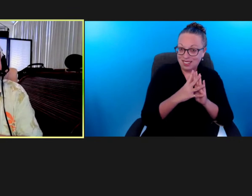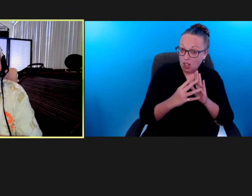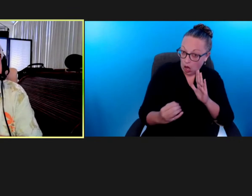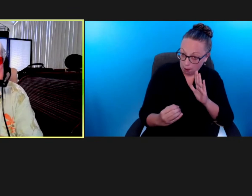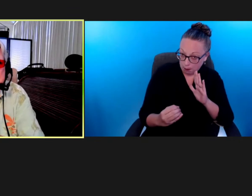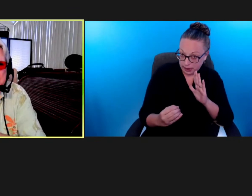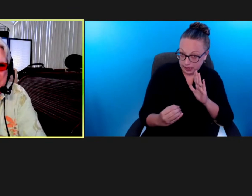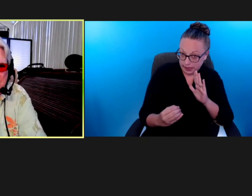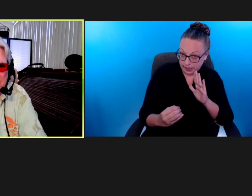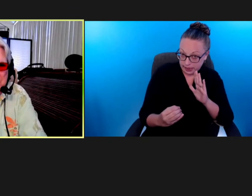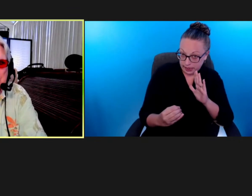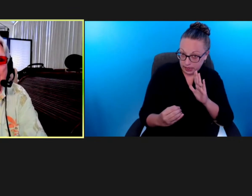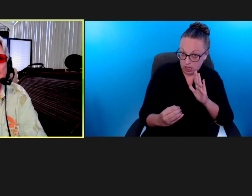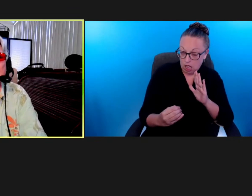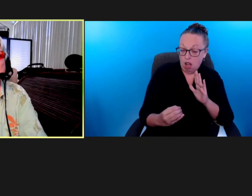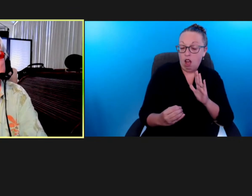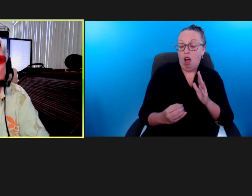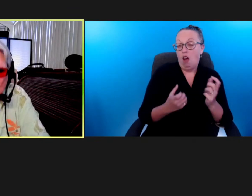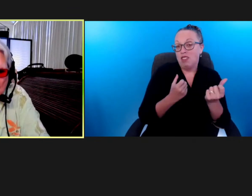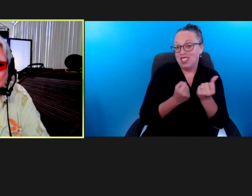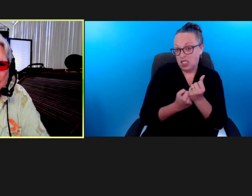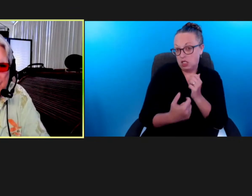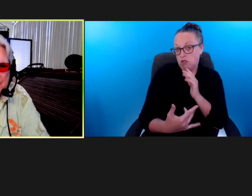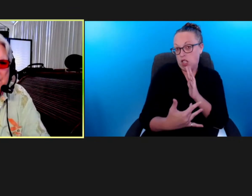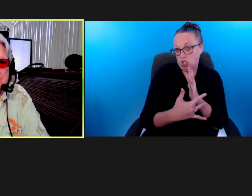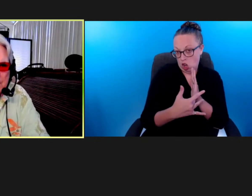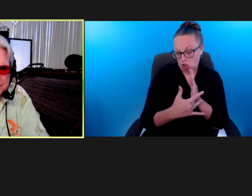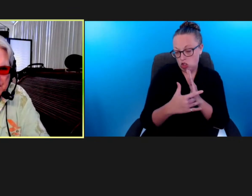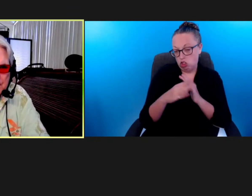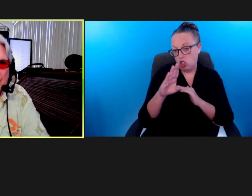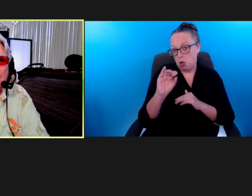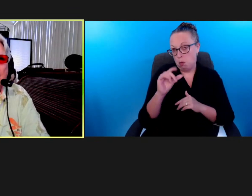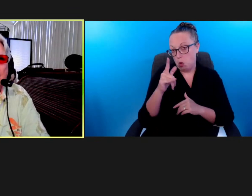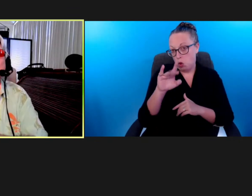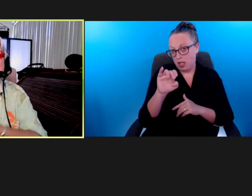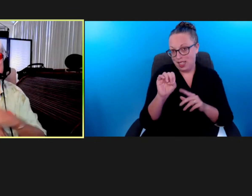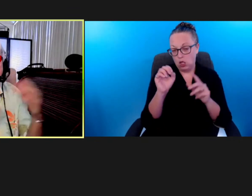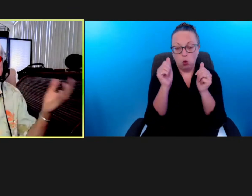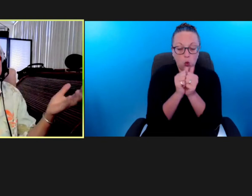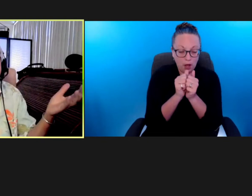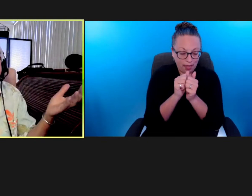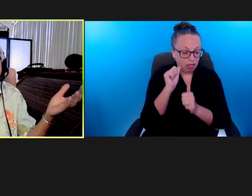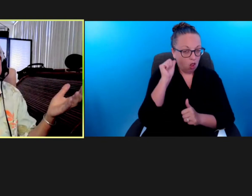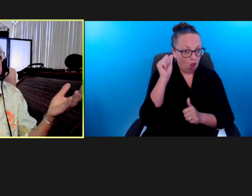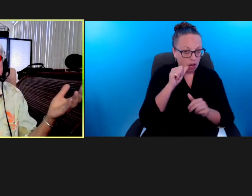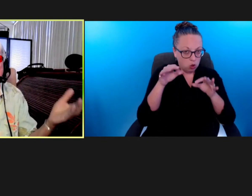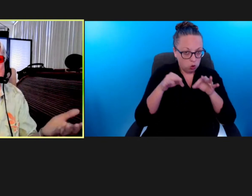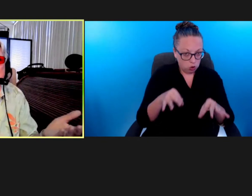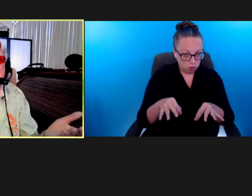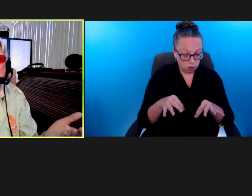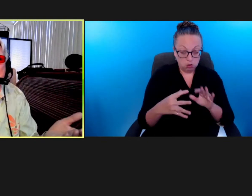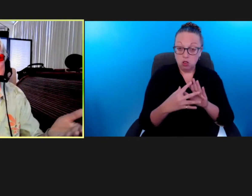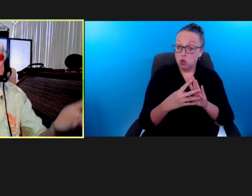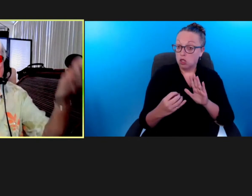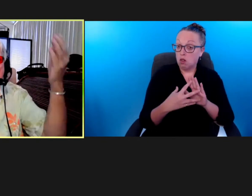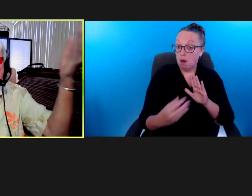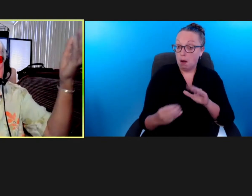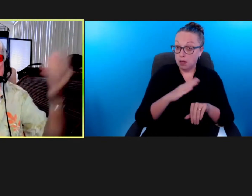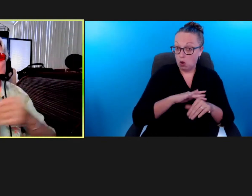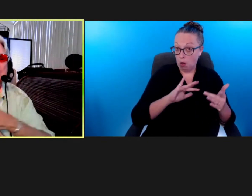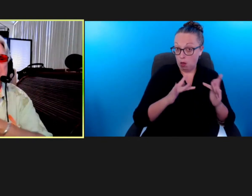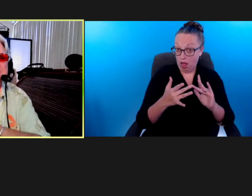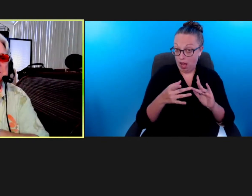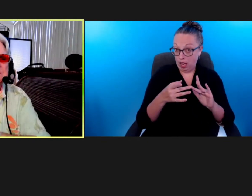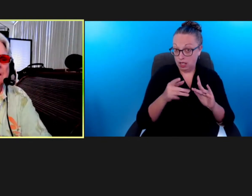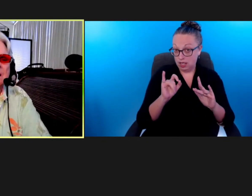of Assistive Technology Boogie with audio description. There's a copy of it online. If you want to see it, just